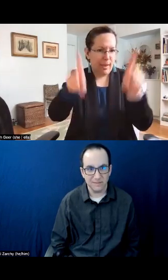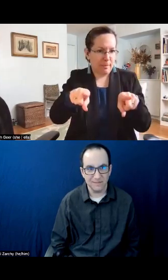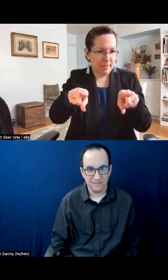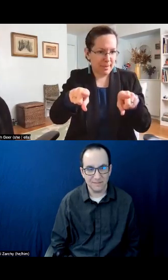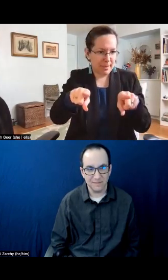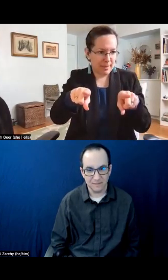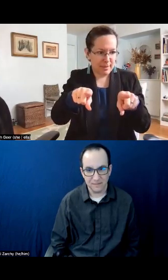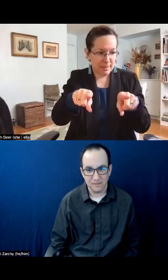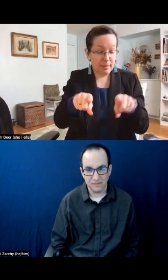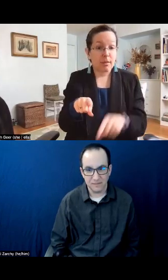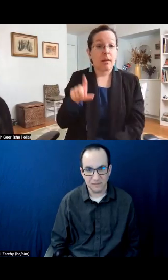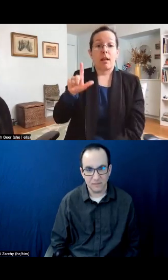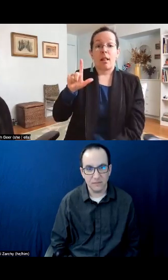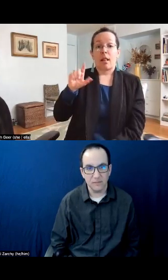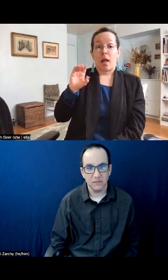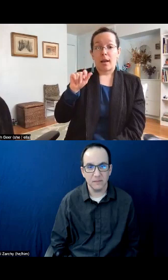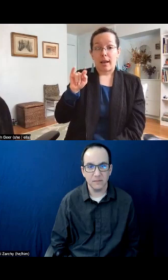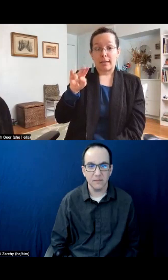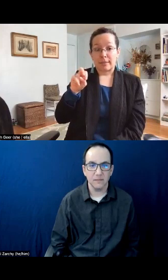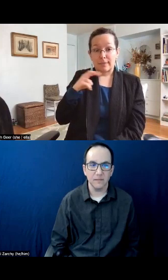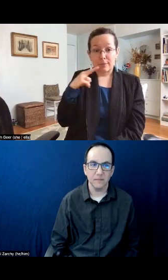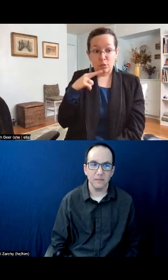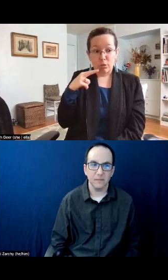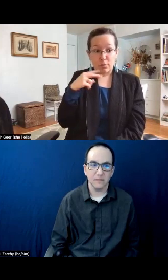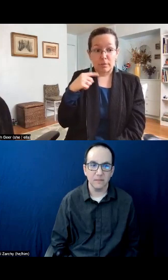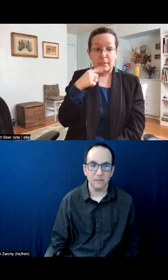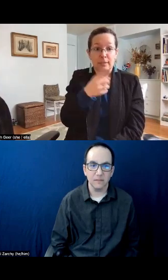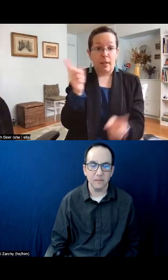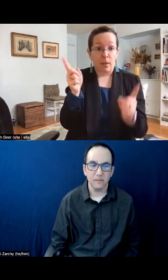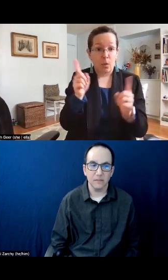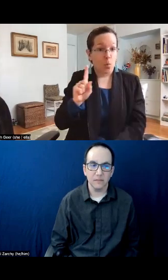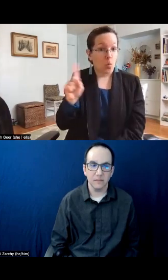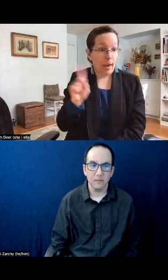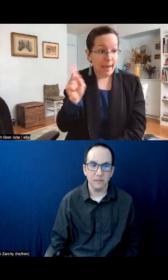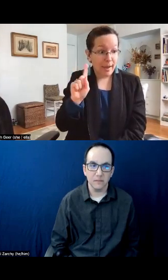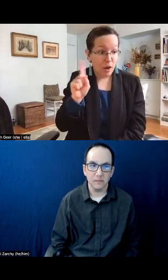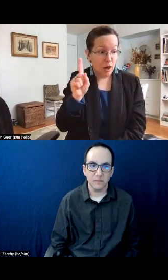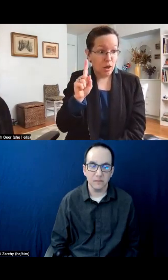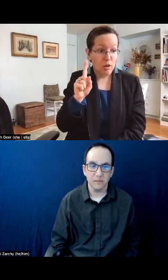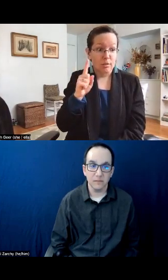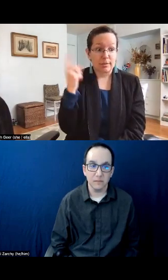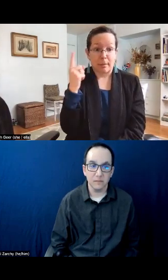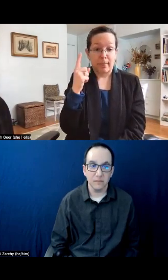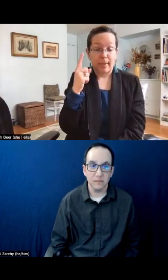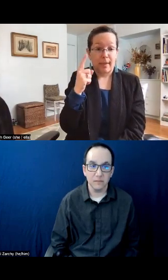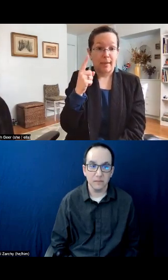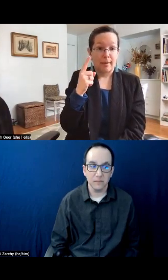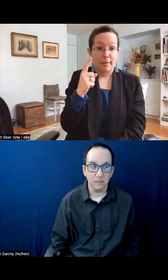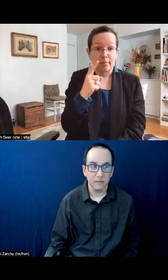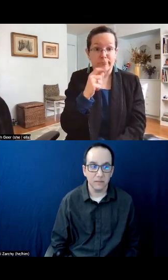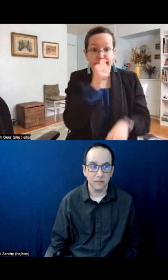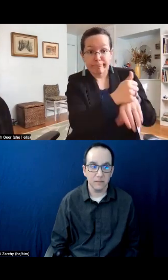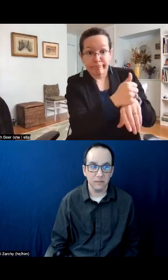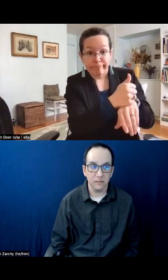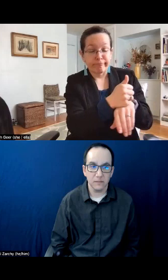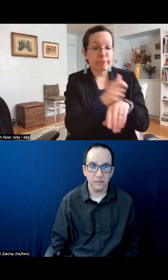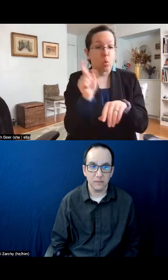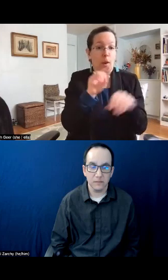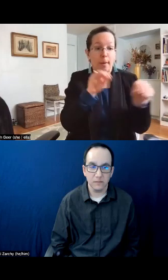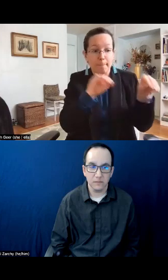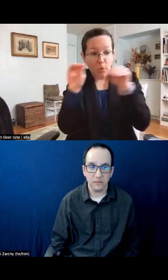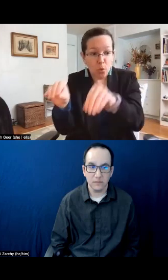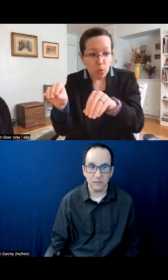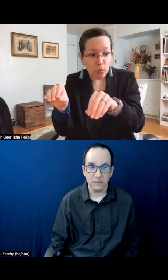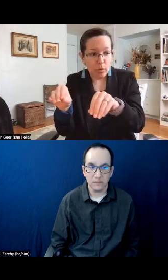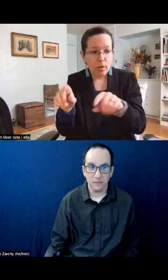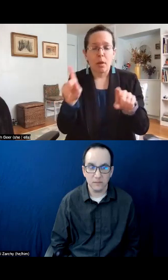They don't, however, show us where the action happened, whereas locative verbs are those that tell us where something